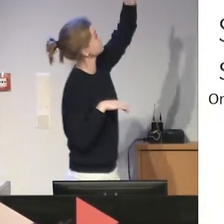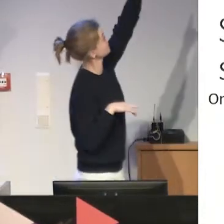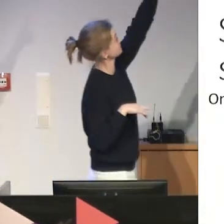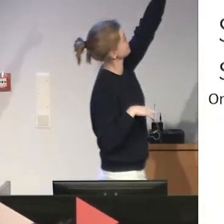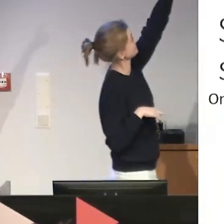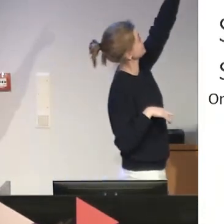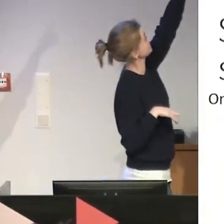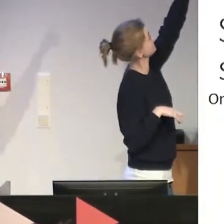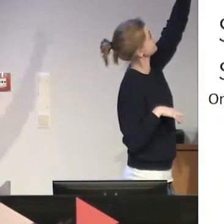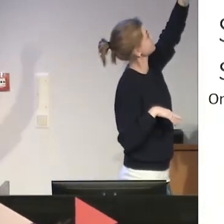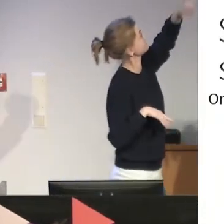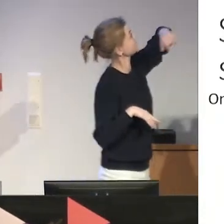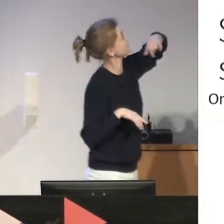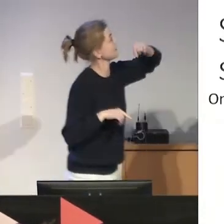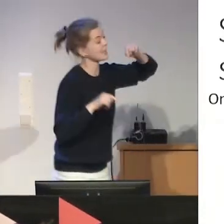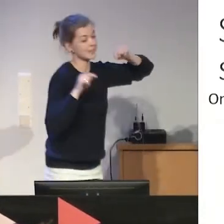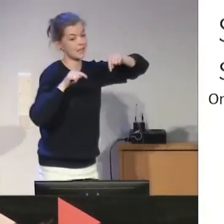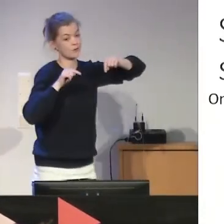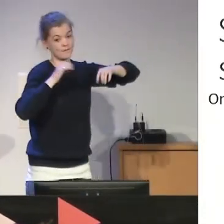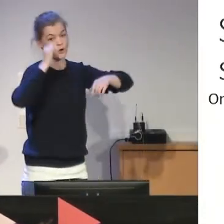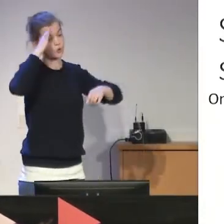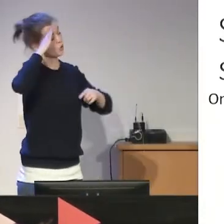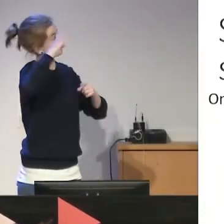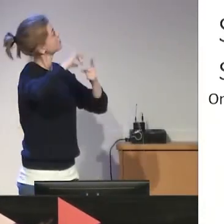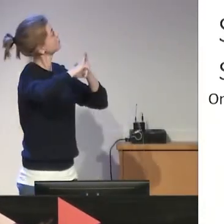And base space